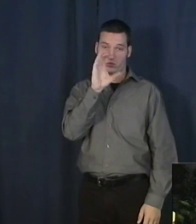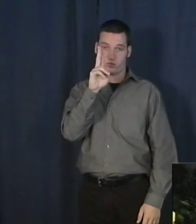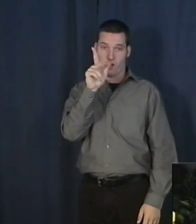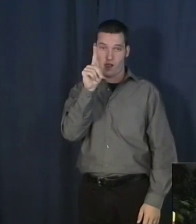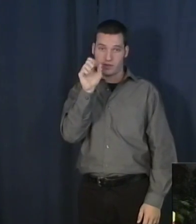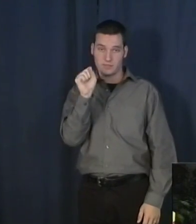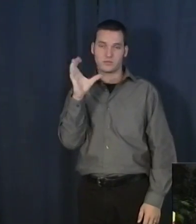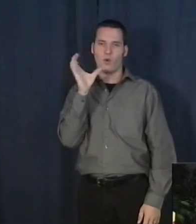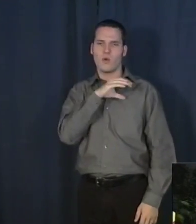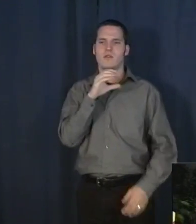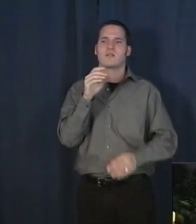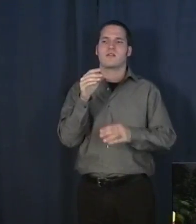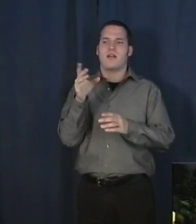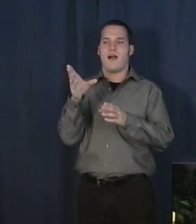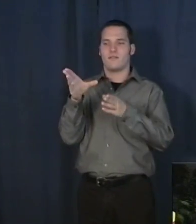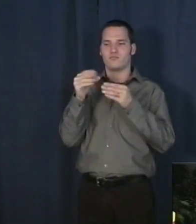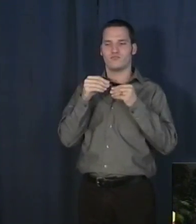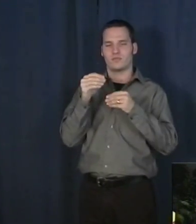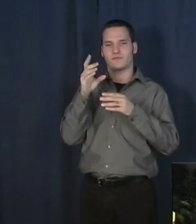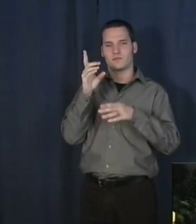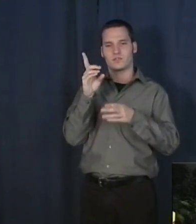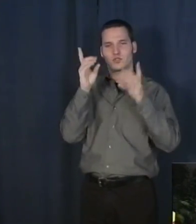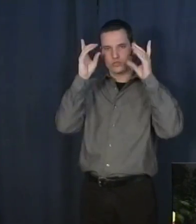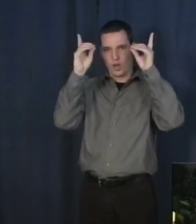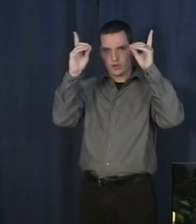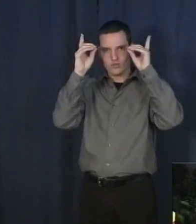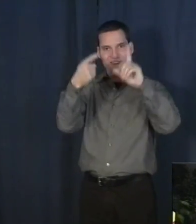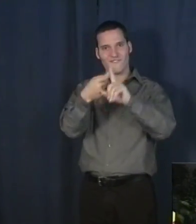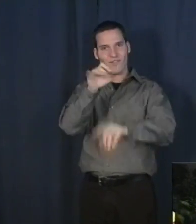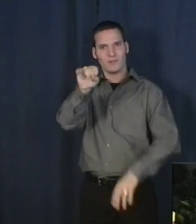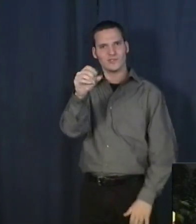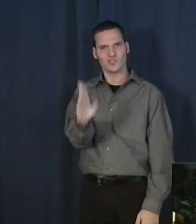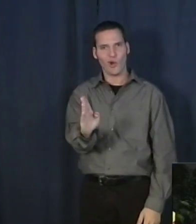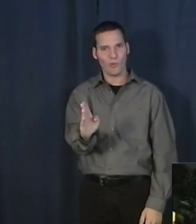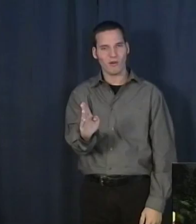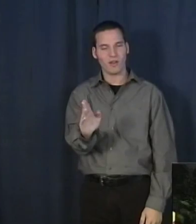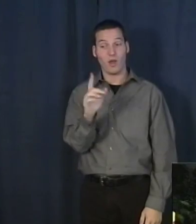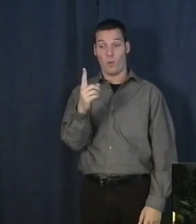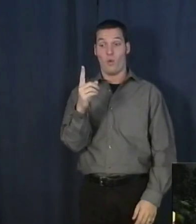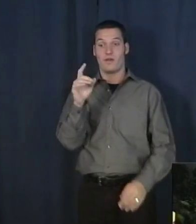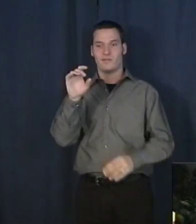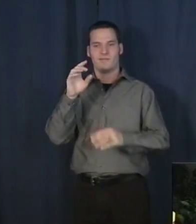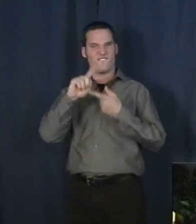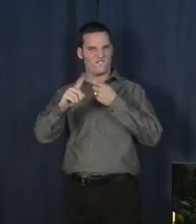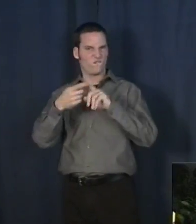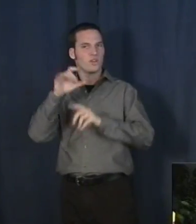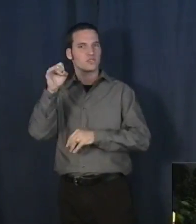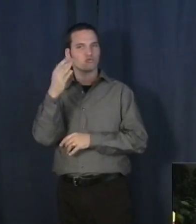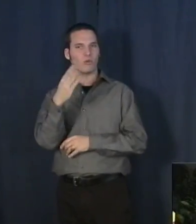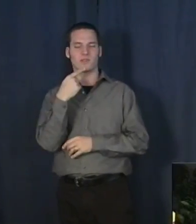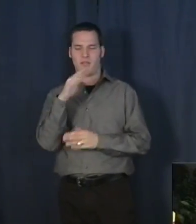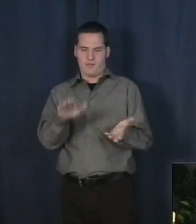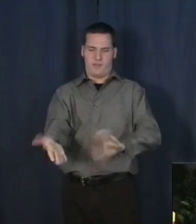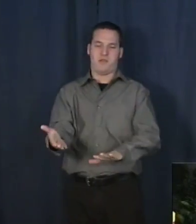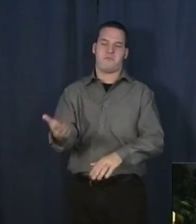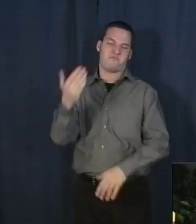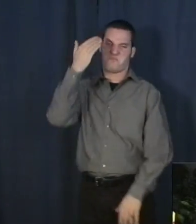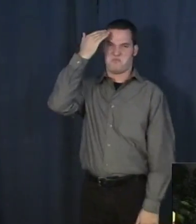take a lot of their doctrine from the book of Job. One of Job's friends said something like, you know, the dead die and they don't know